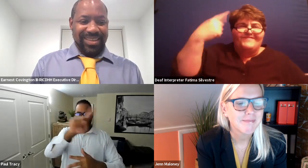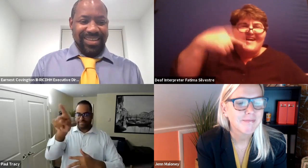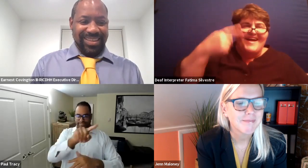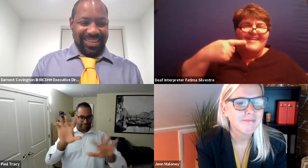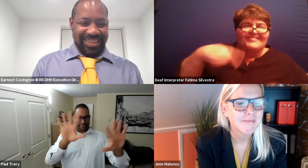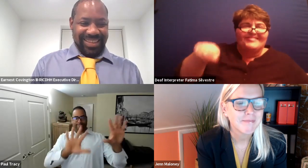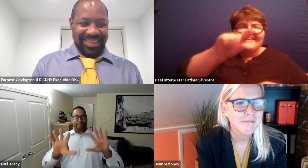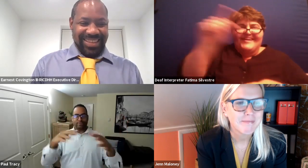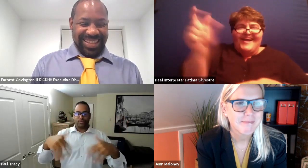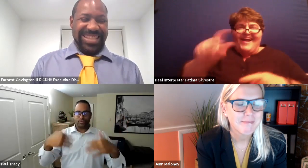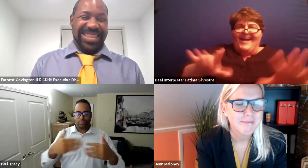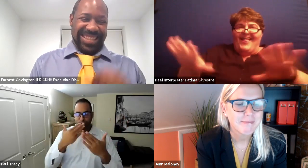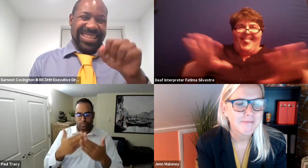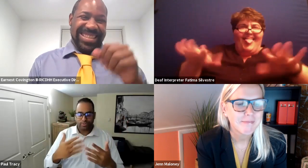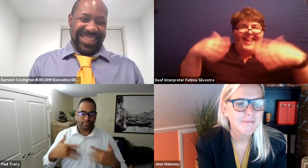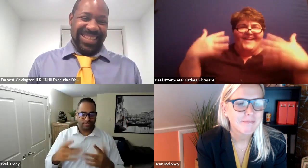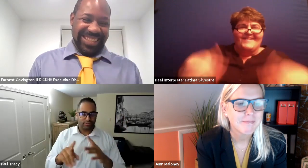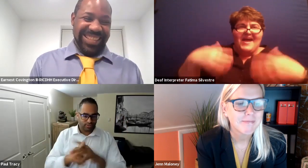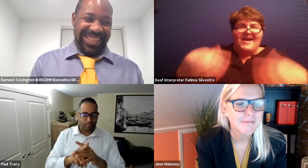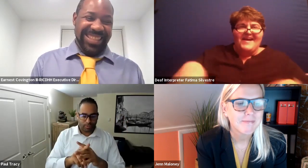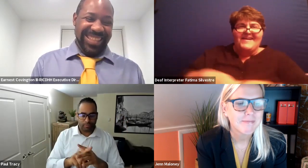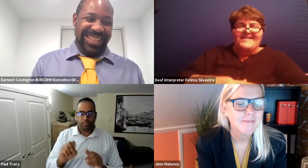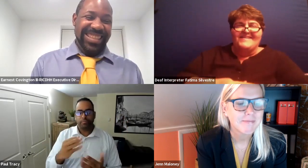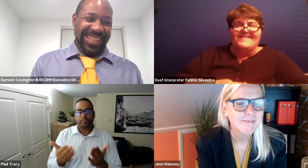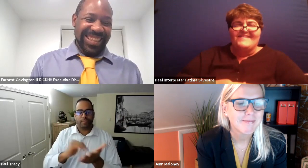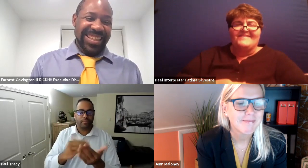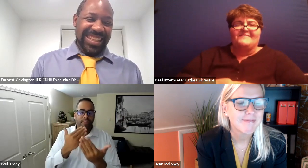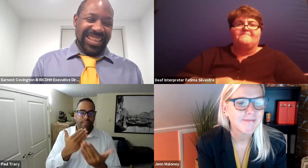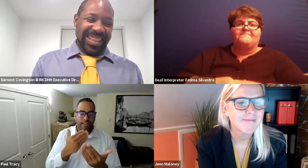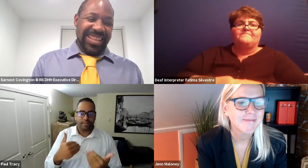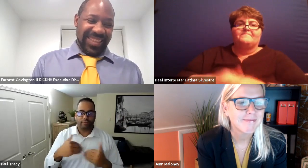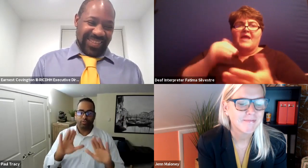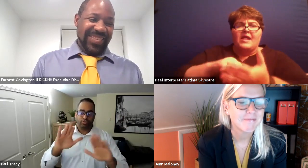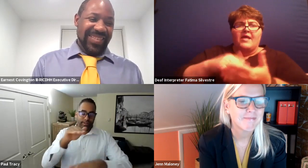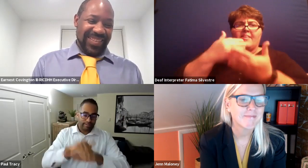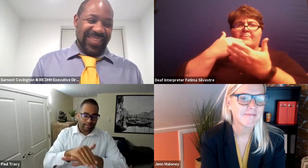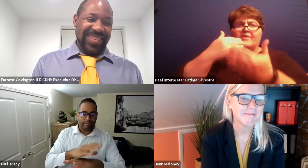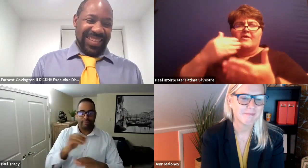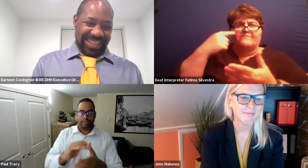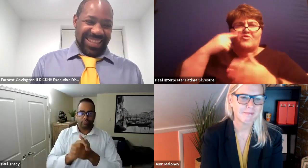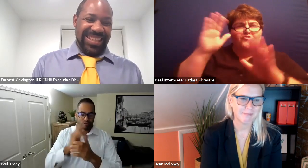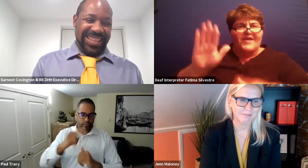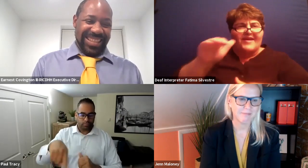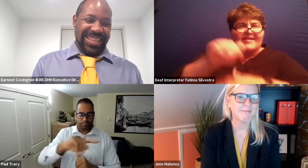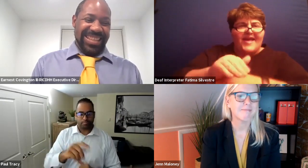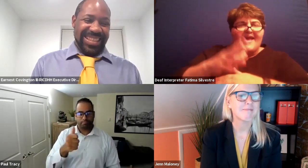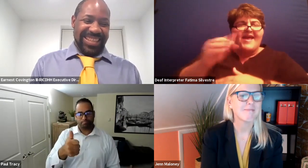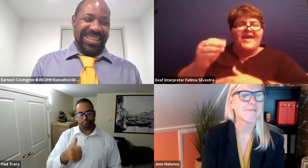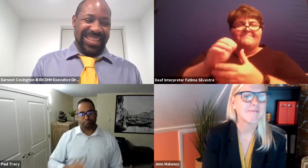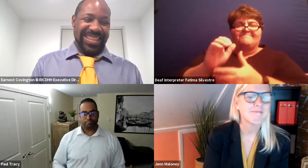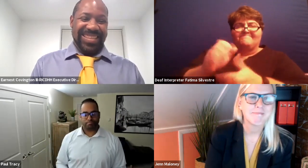work. And it was great to see so many people show up here virtually. Have a good